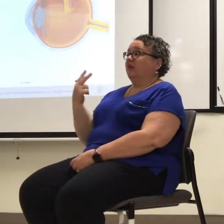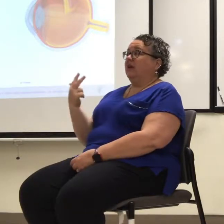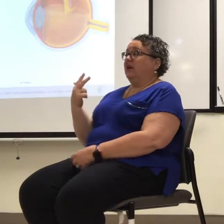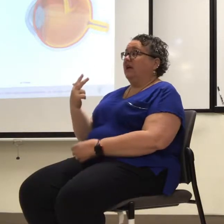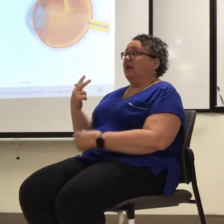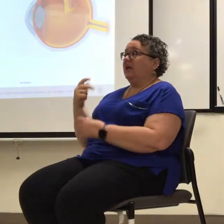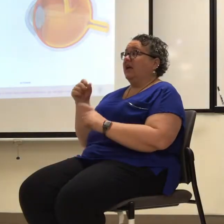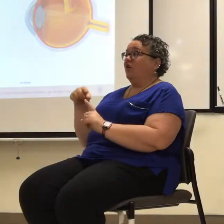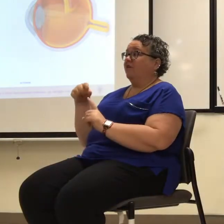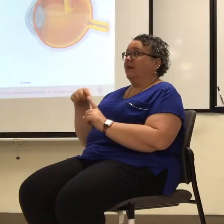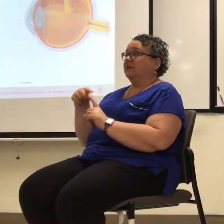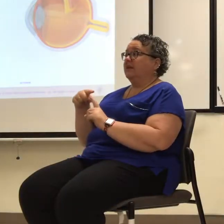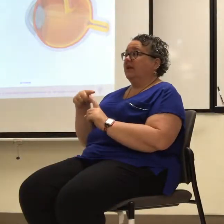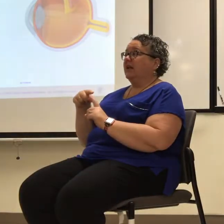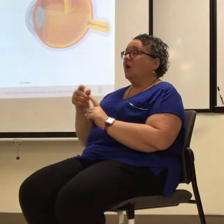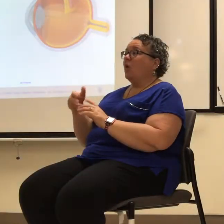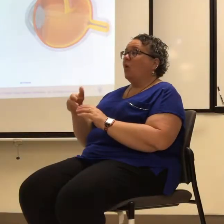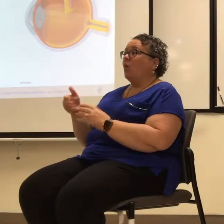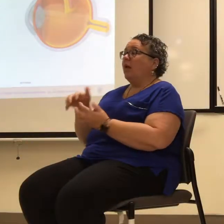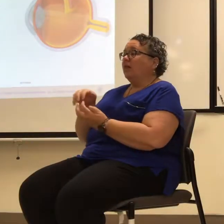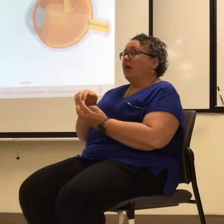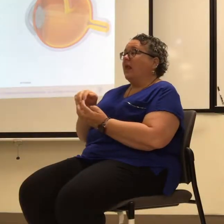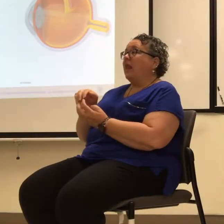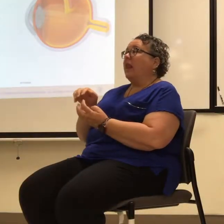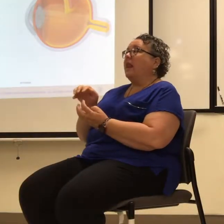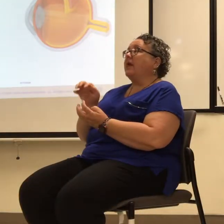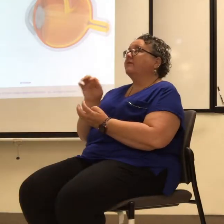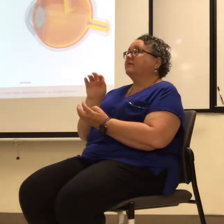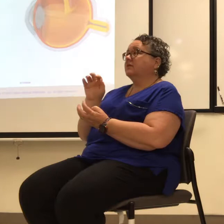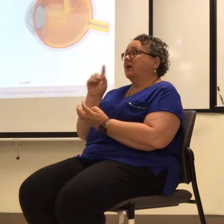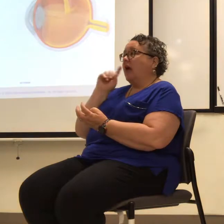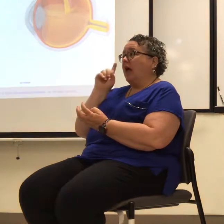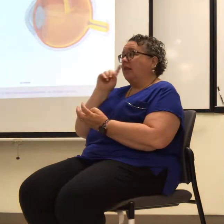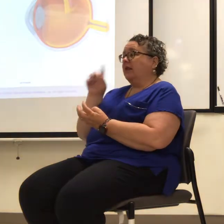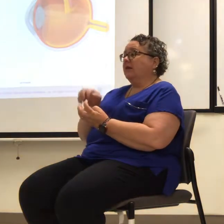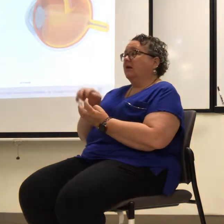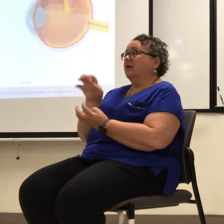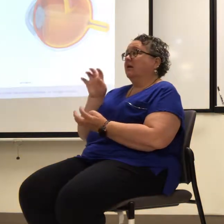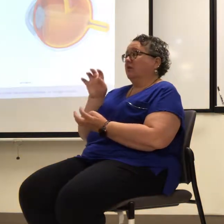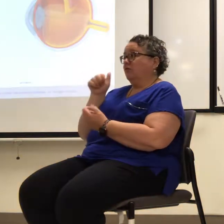lifts your eyelid, levator palpebrae superioris.